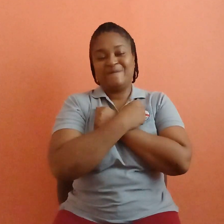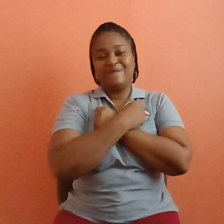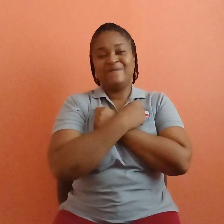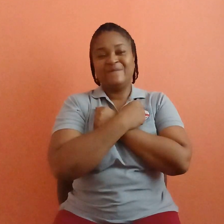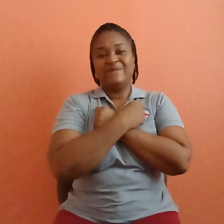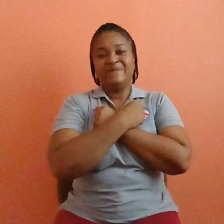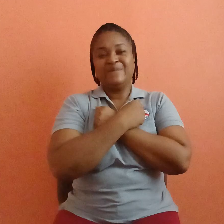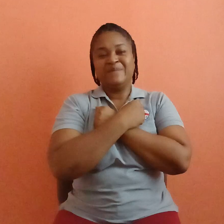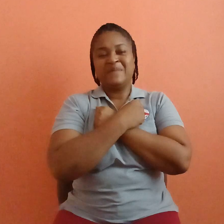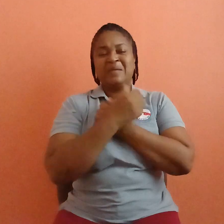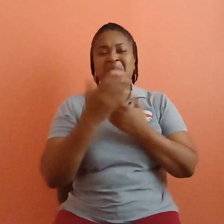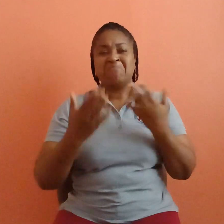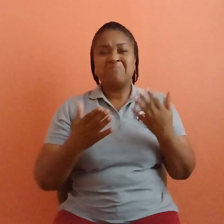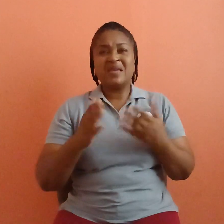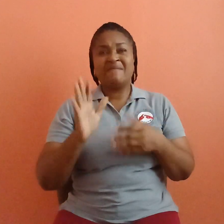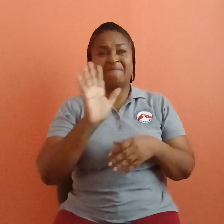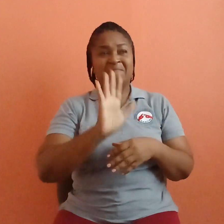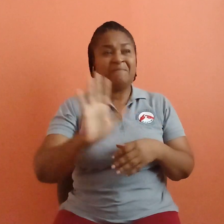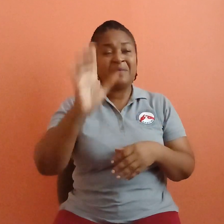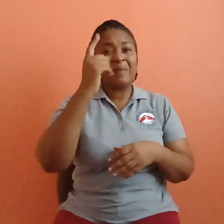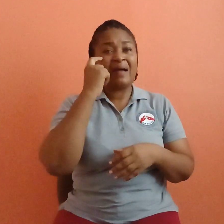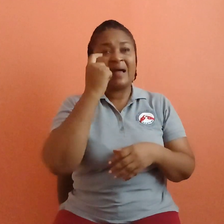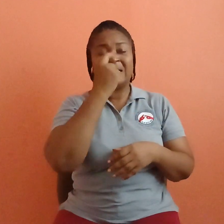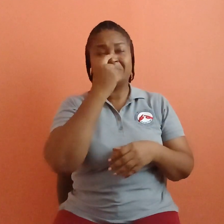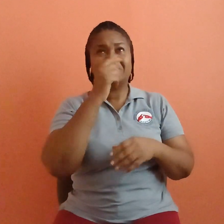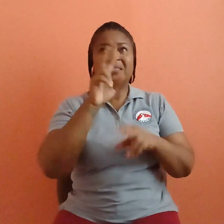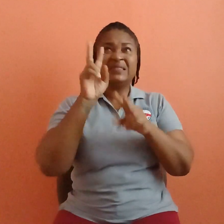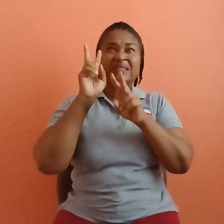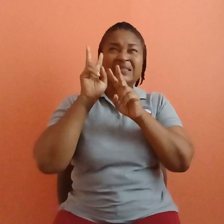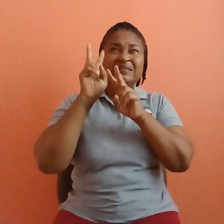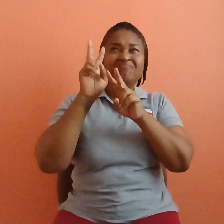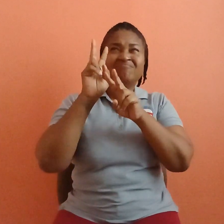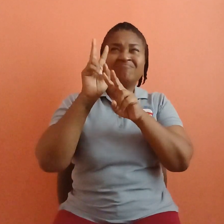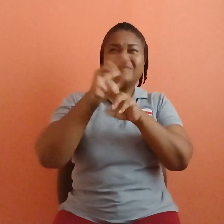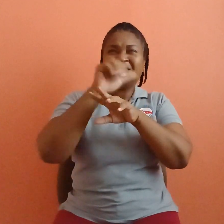and may their eyes be set on you from early in life.